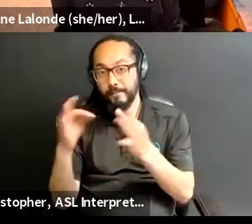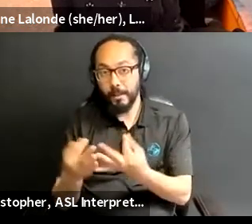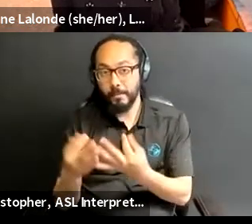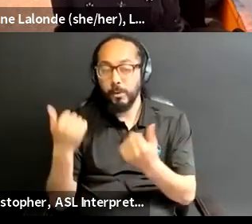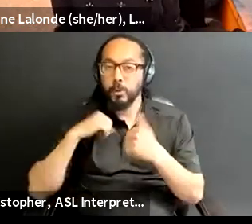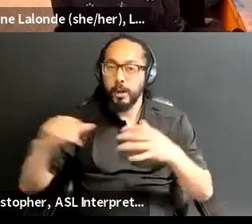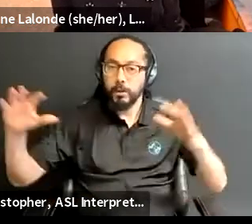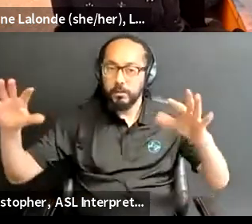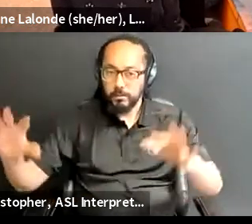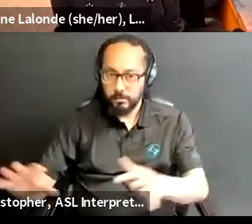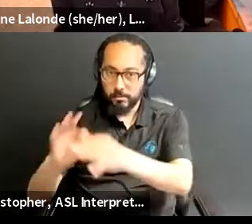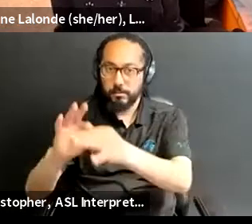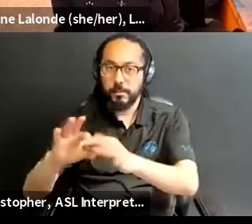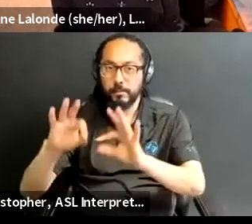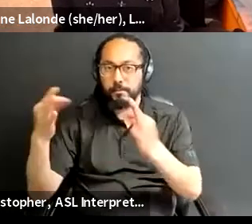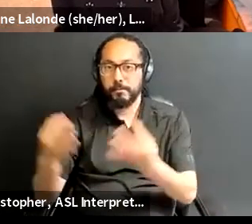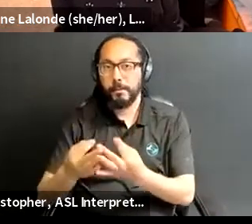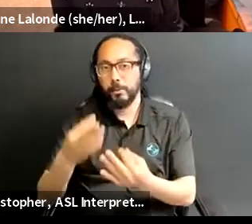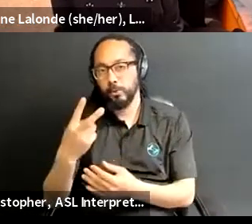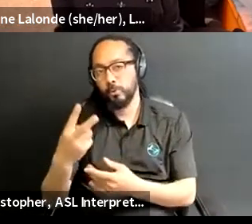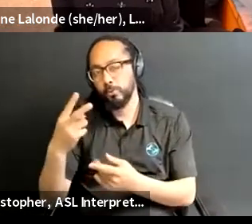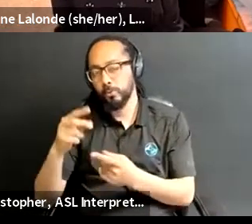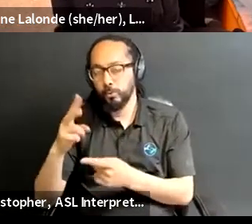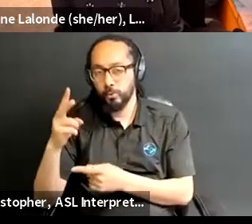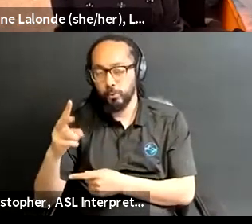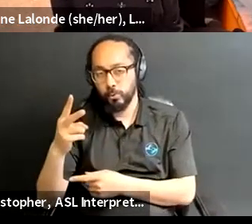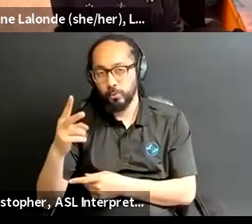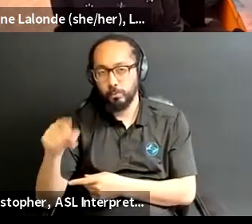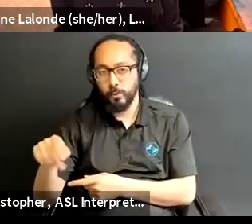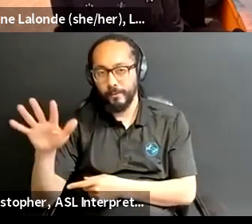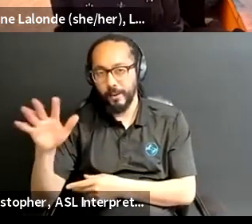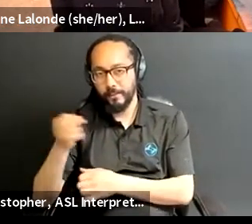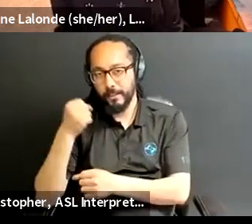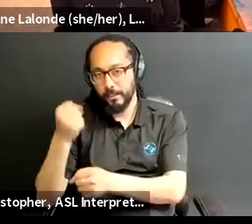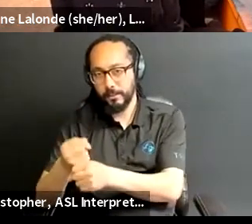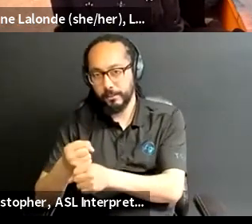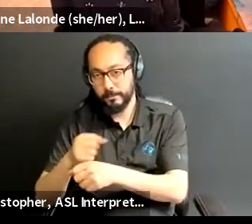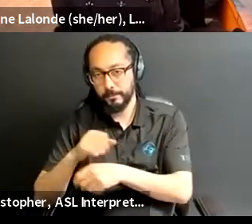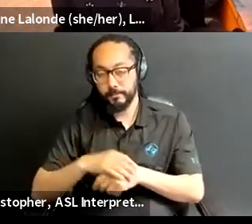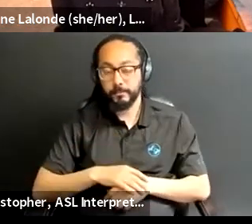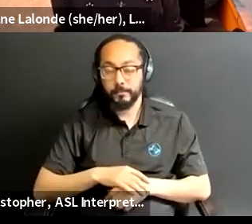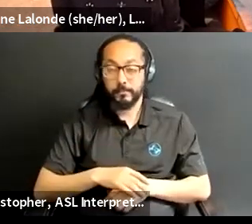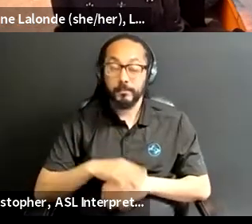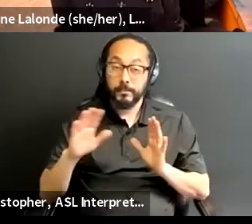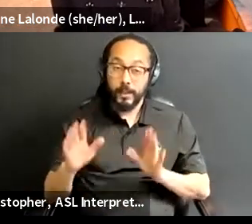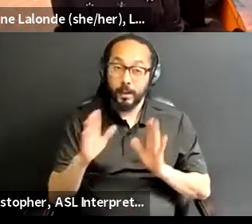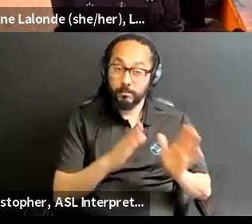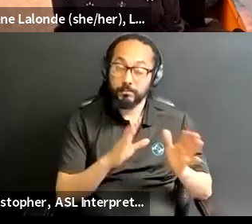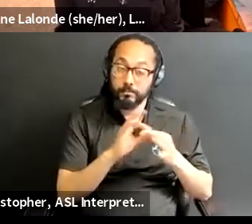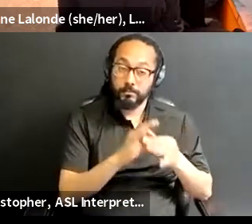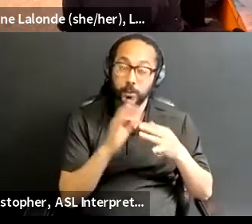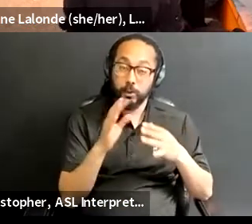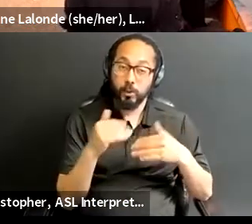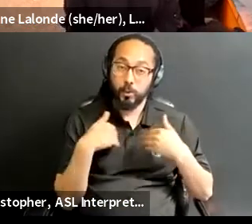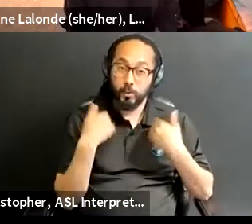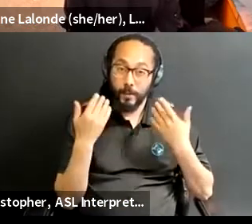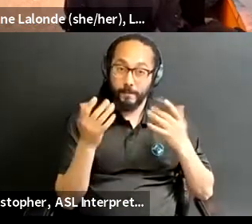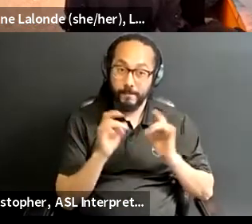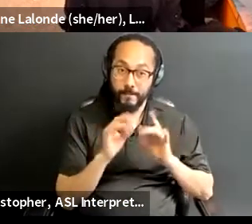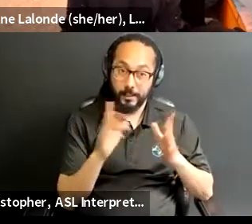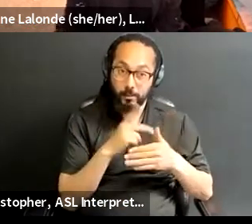to 2.5 years. In terms of the youth dating violence program, because it's voluntary participation, we're